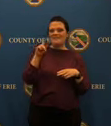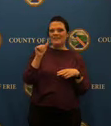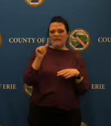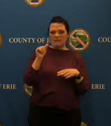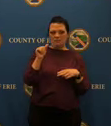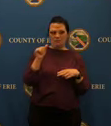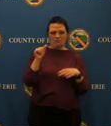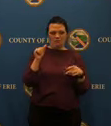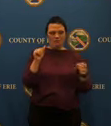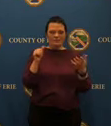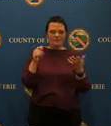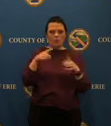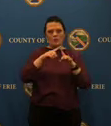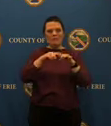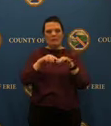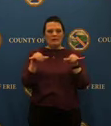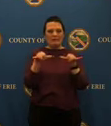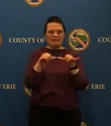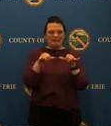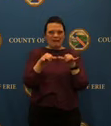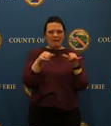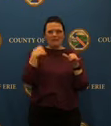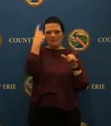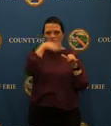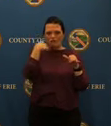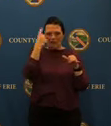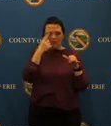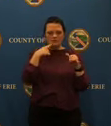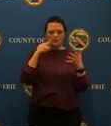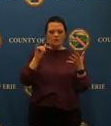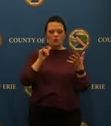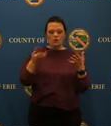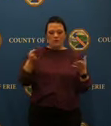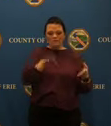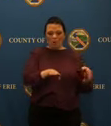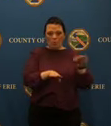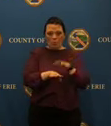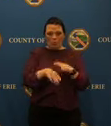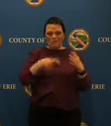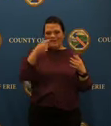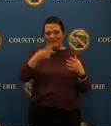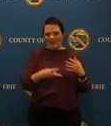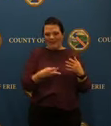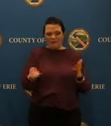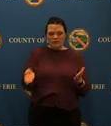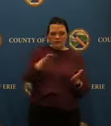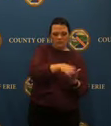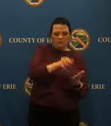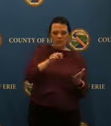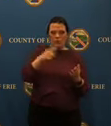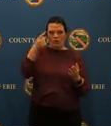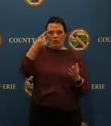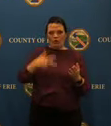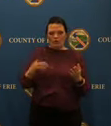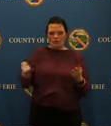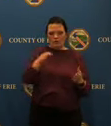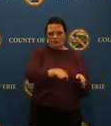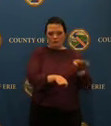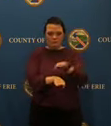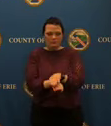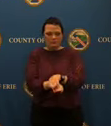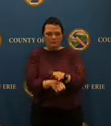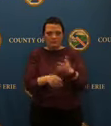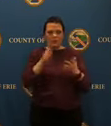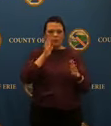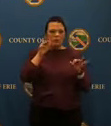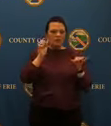the bandana depending on the size of your face, either in half or thirds. And here you want to. It'd be great if you can